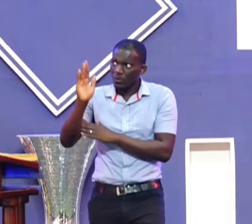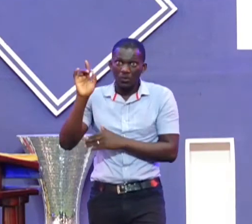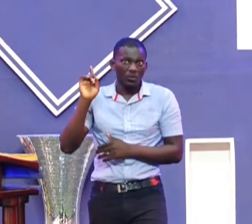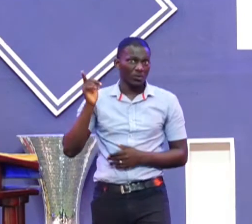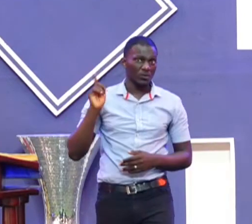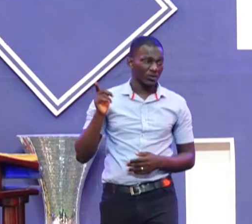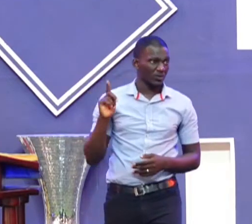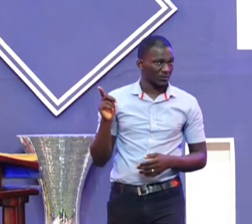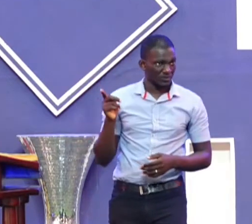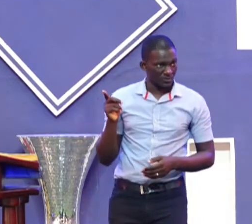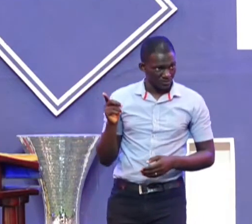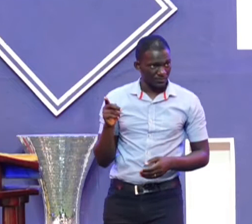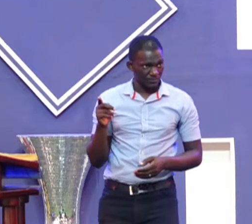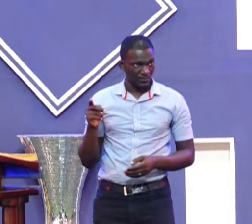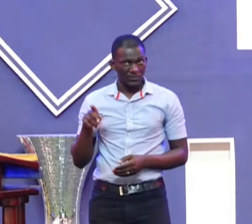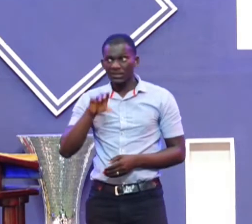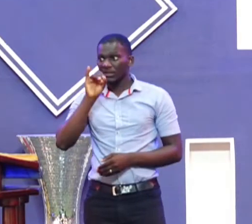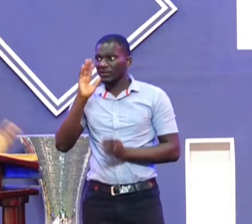issues of serving the Lord,